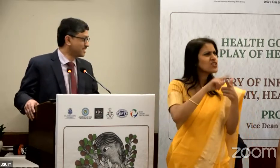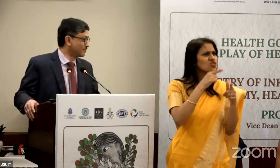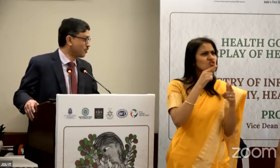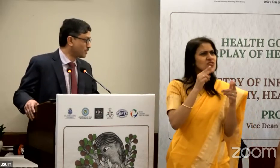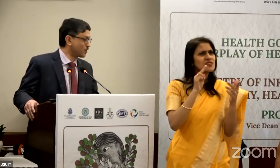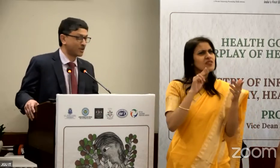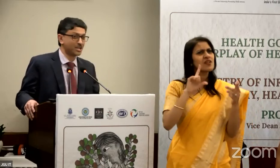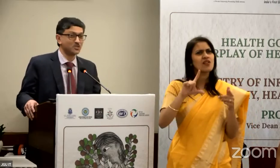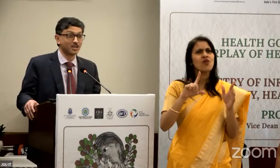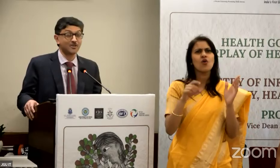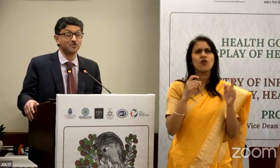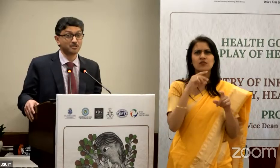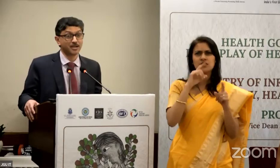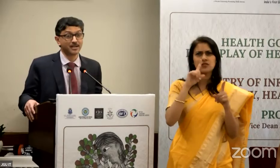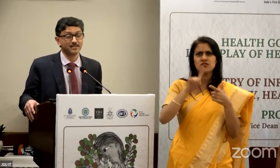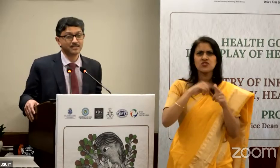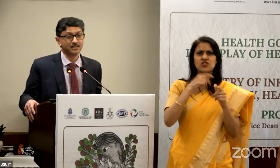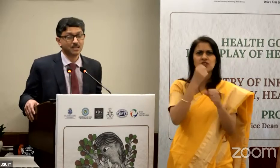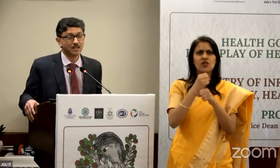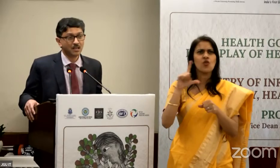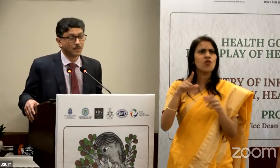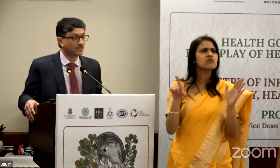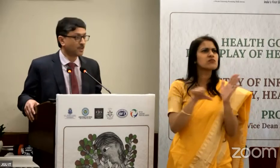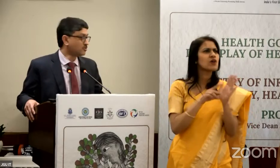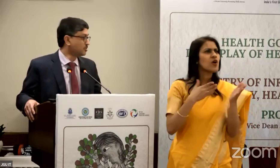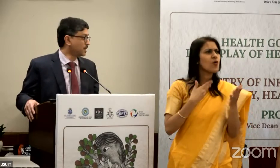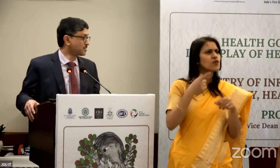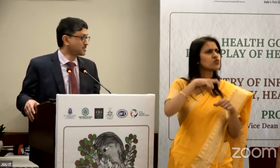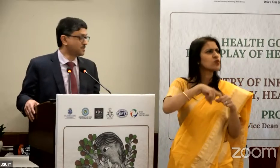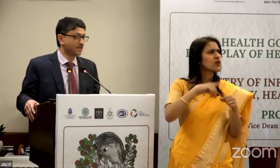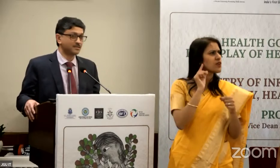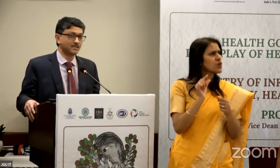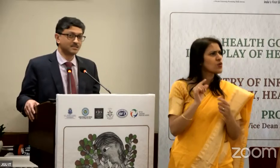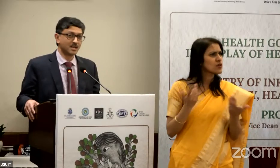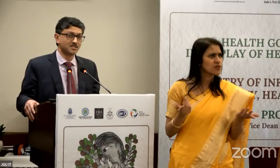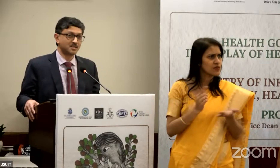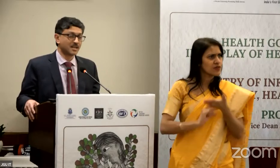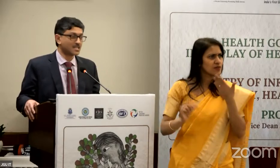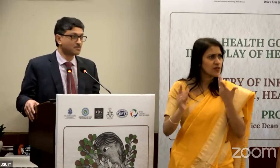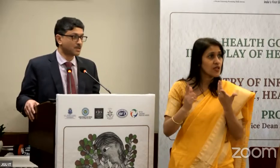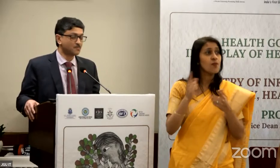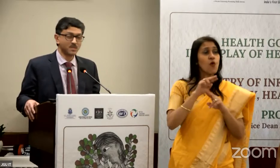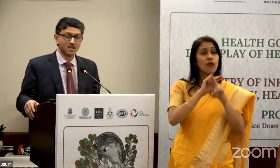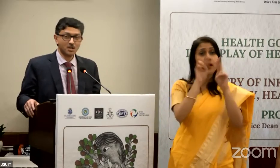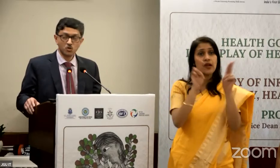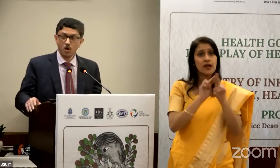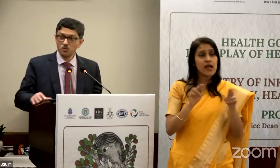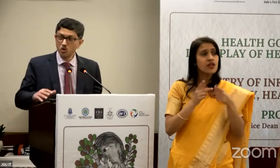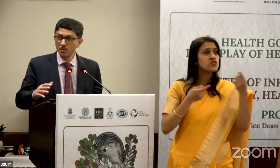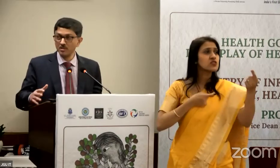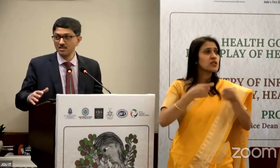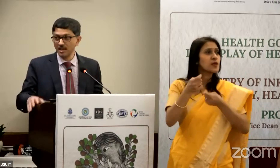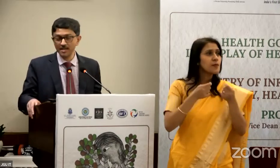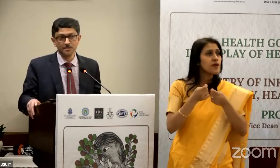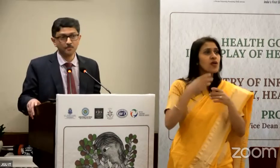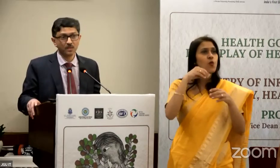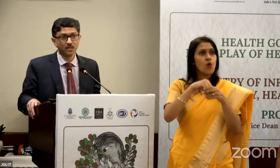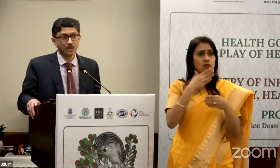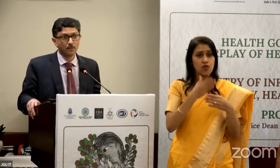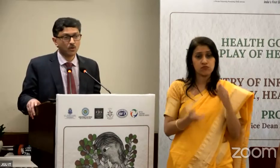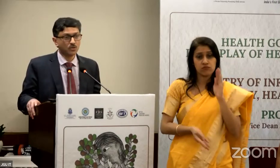limited involvement on an issue related to trade? But the fact of the matter is that international trade has become so absorbing these